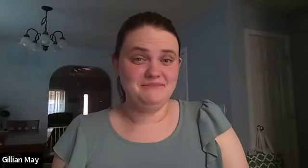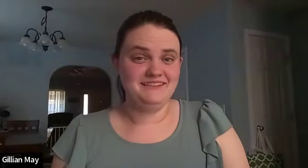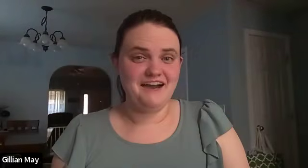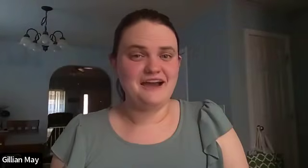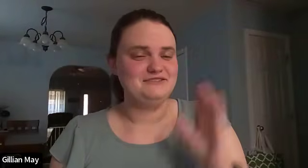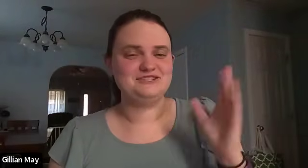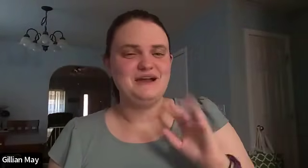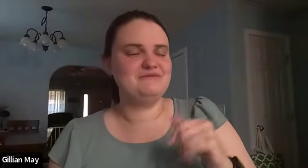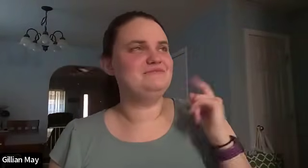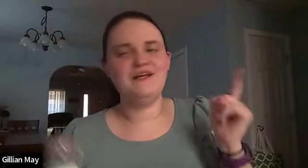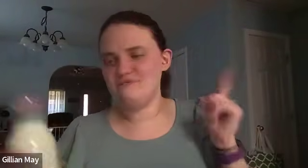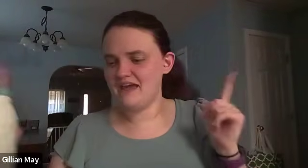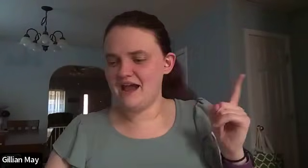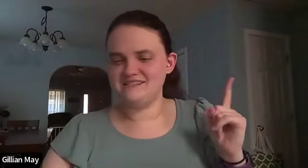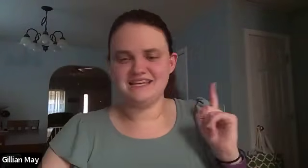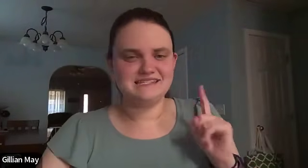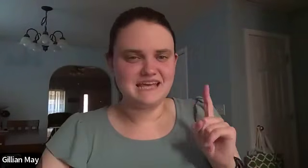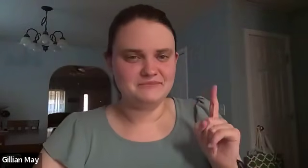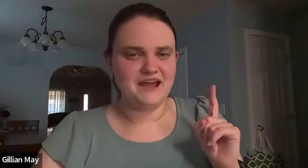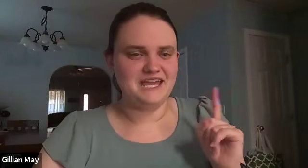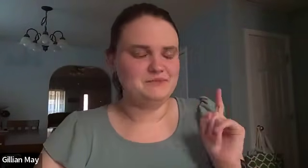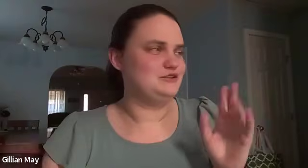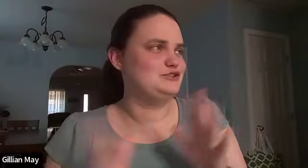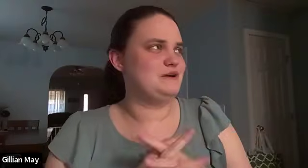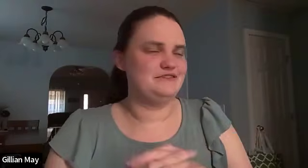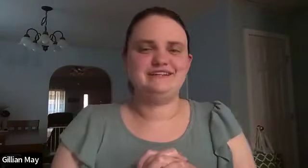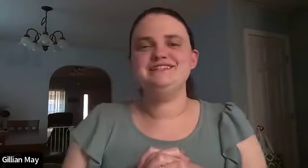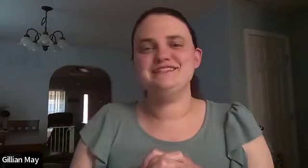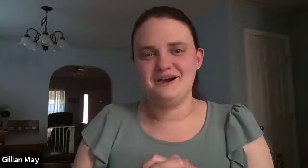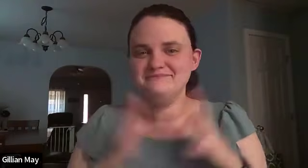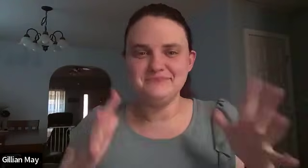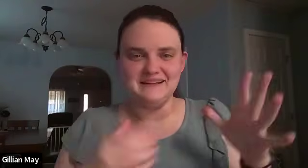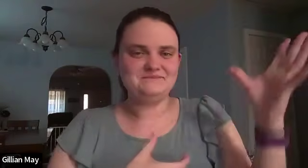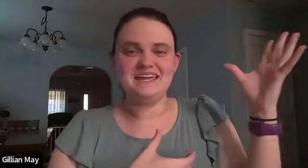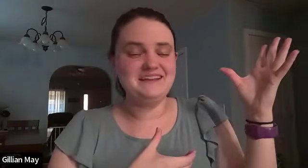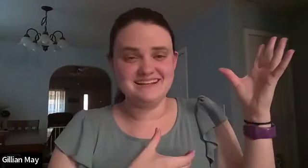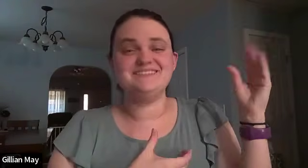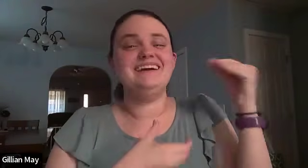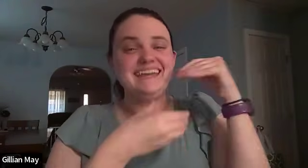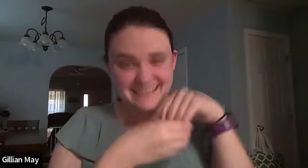made me laugh. I love when that happens. That setup kind of came a little too perfectly. So, but anyway, so